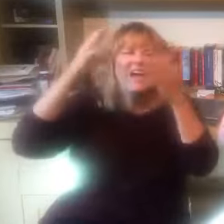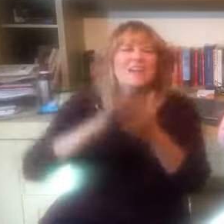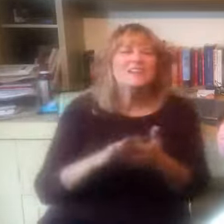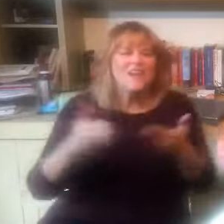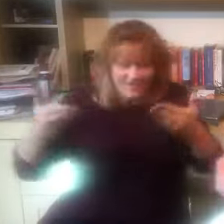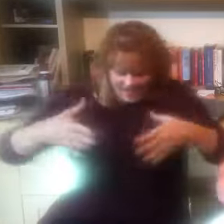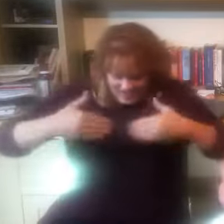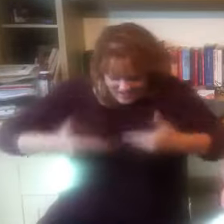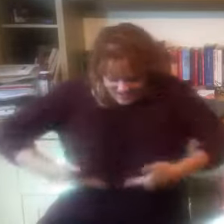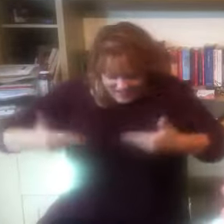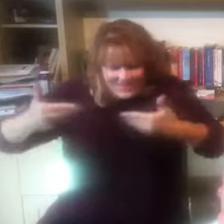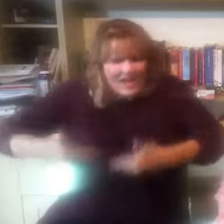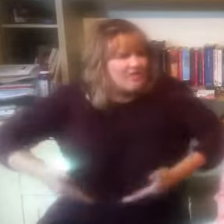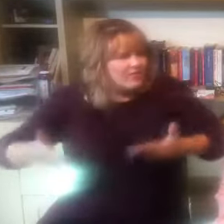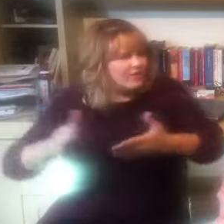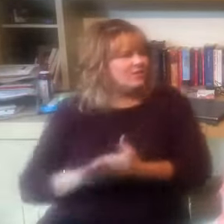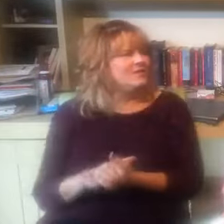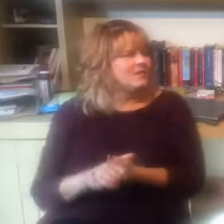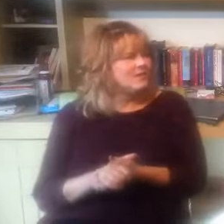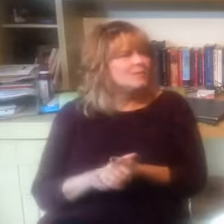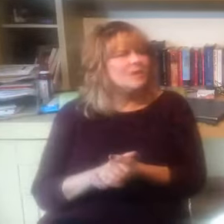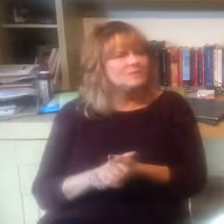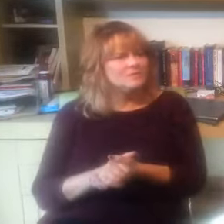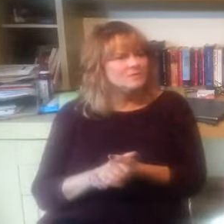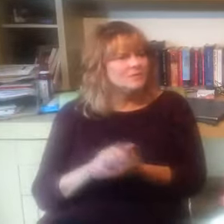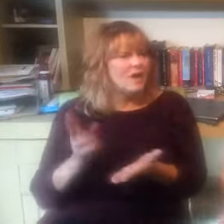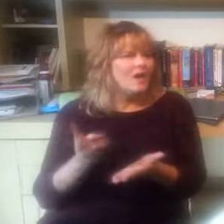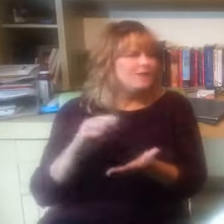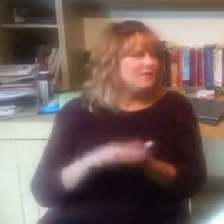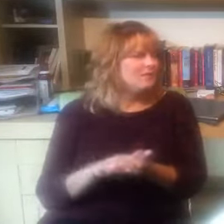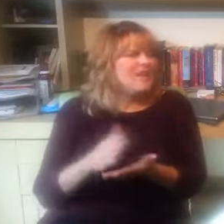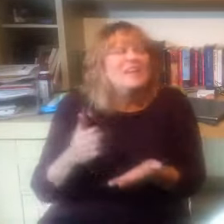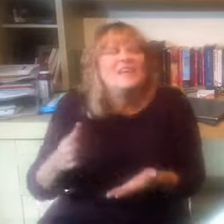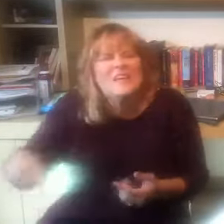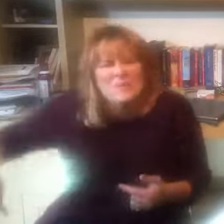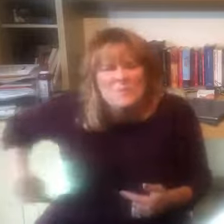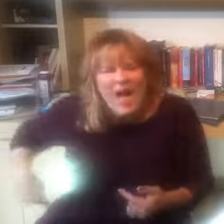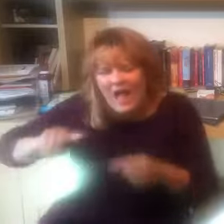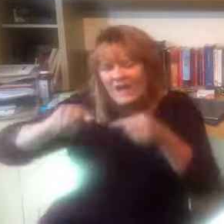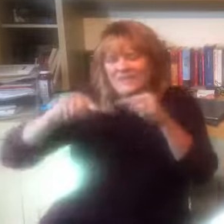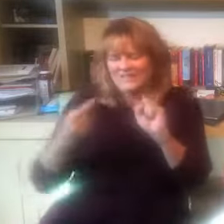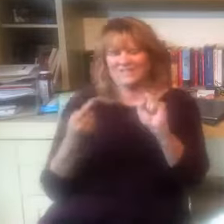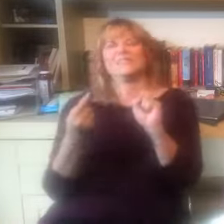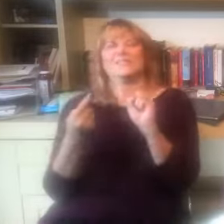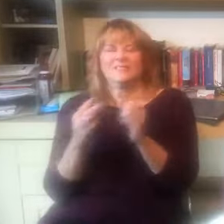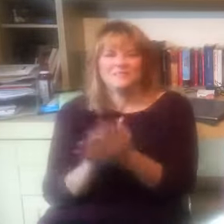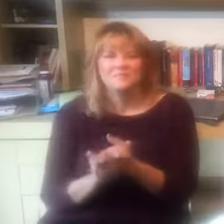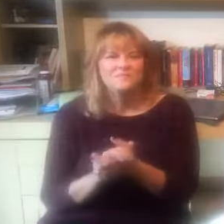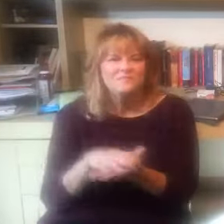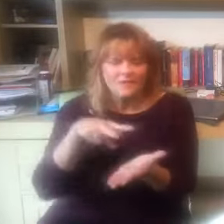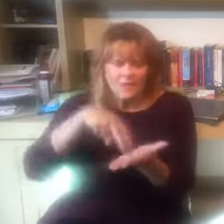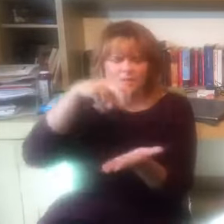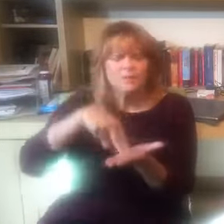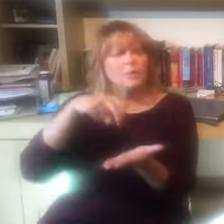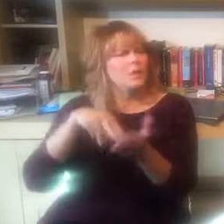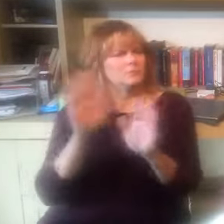around with the camera. No, they get like half of you. Then I get in the middle of them and go, oh, my back. Oh, Lord.